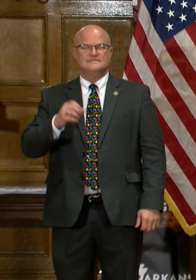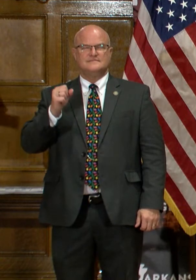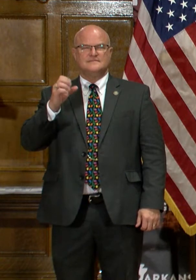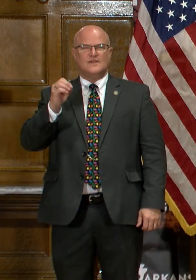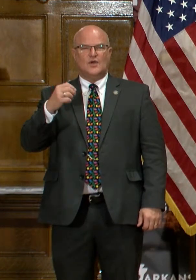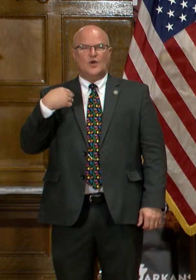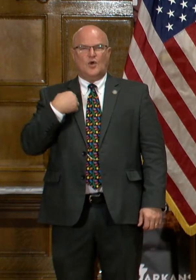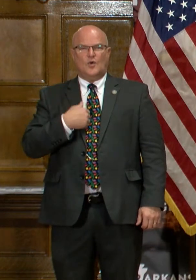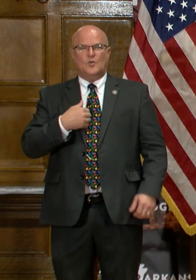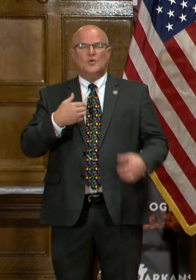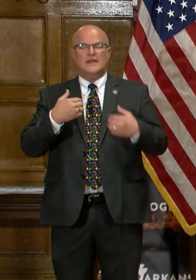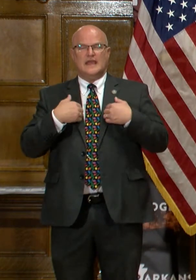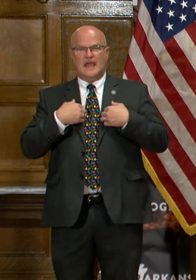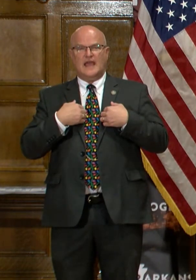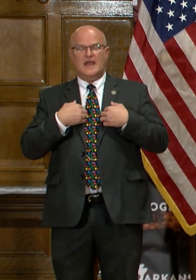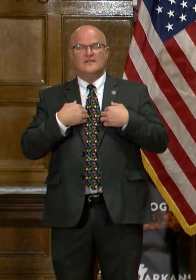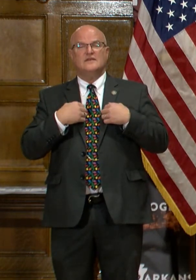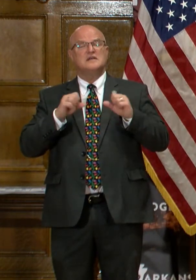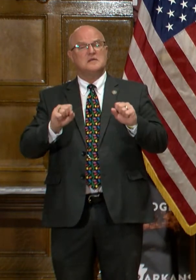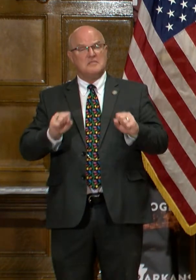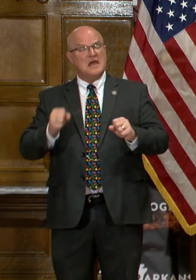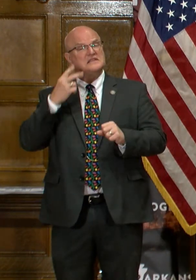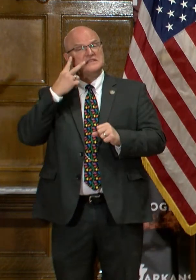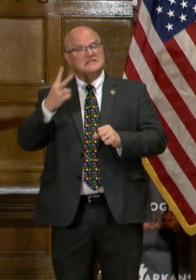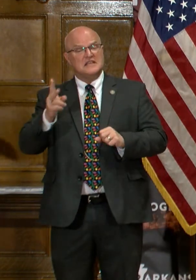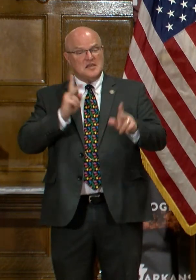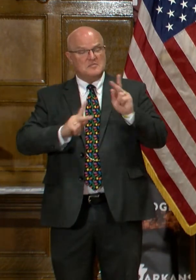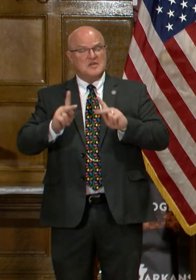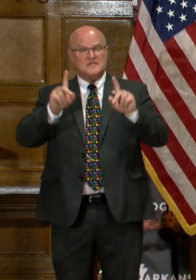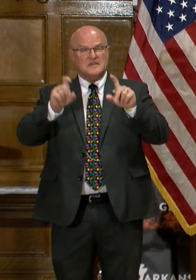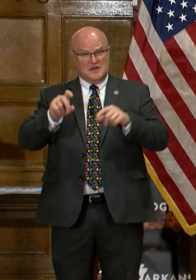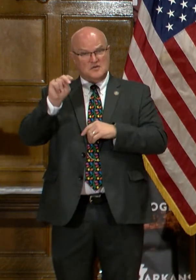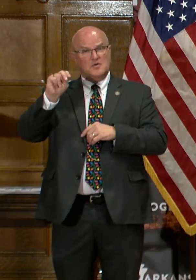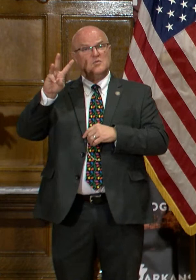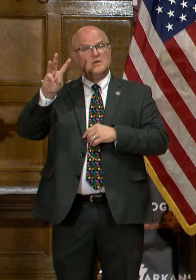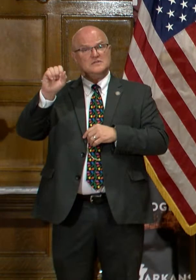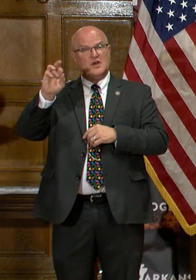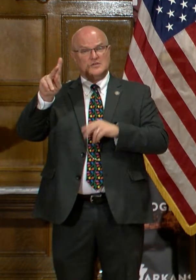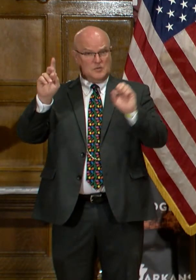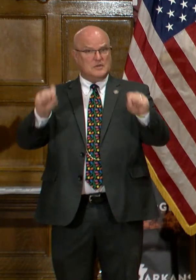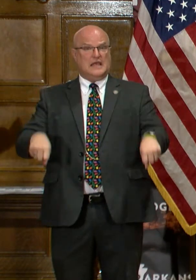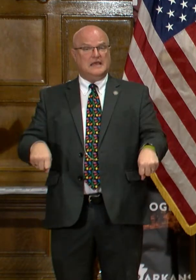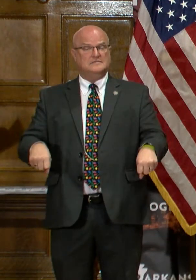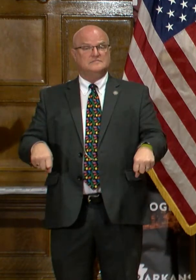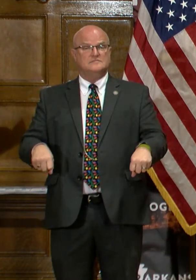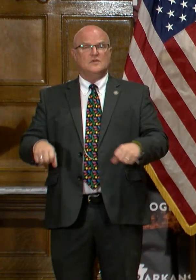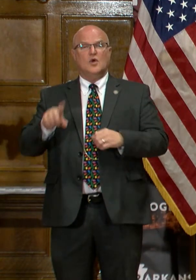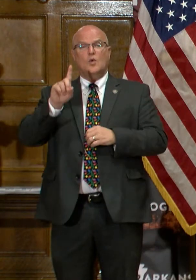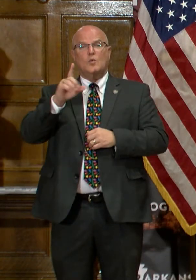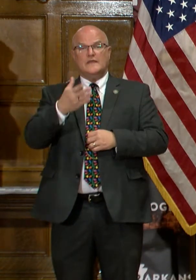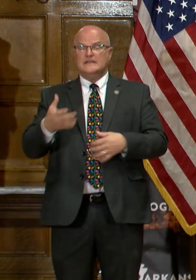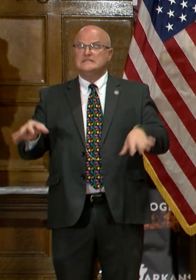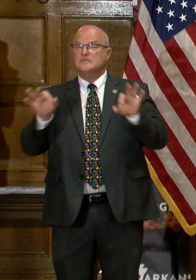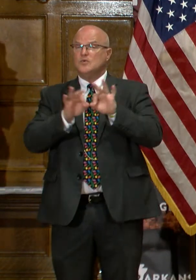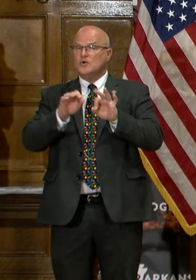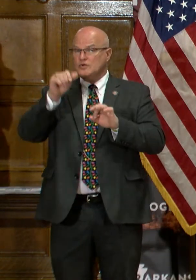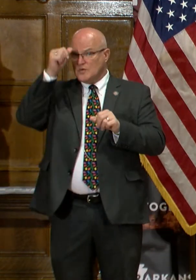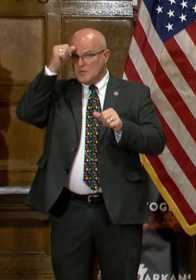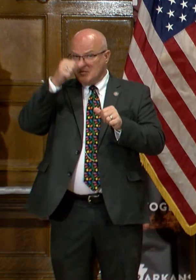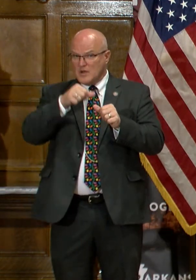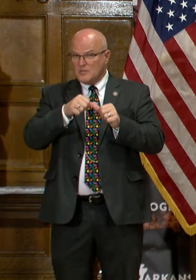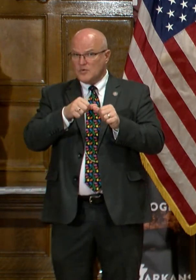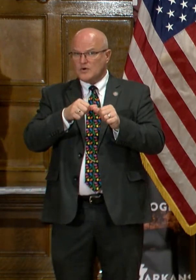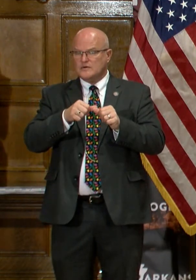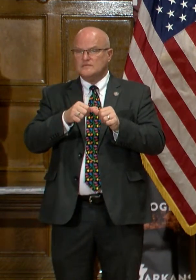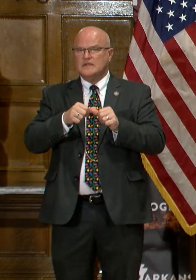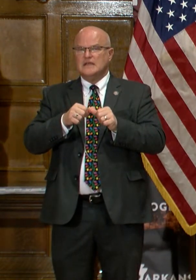So we do have the capacity to see patients and individuals for testing up in Northwest Arkansas. One thing that's important to keep in mind is that you need